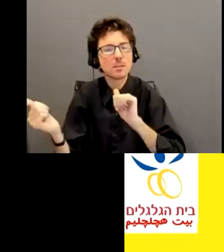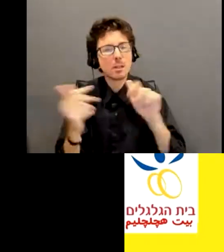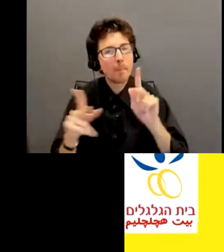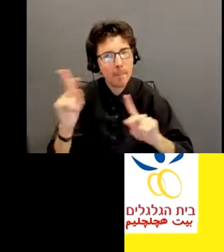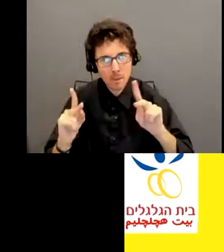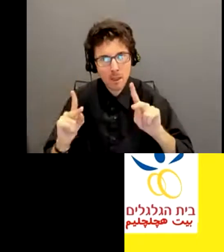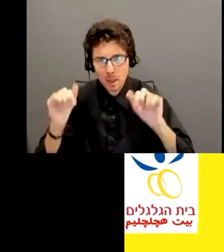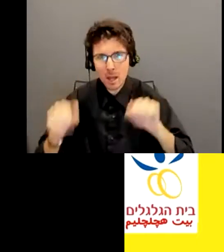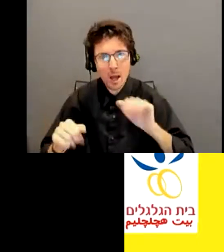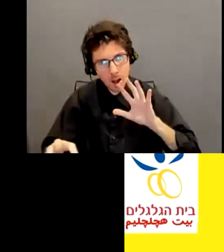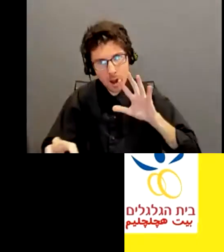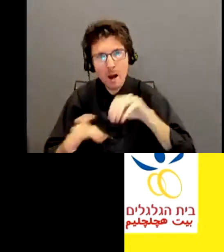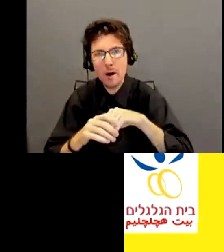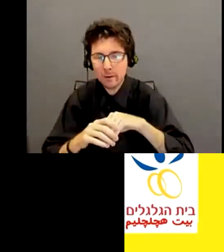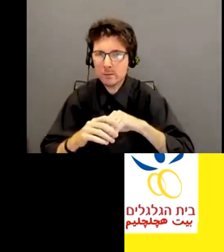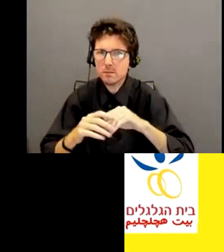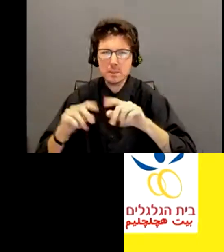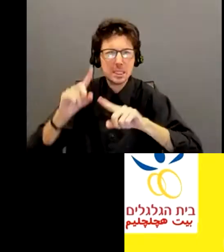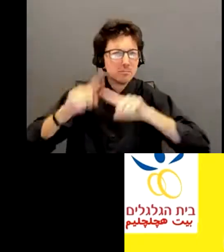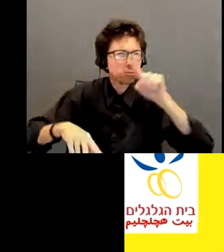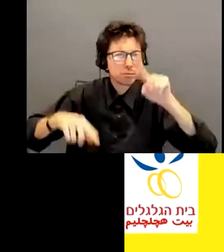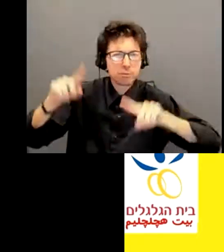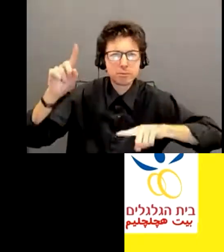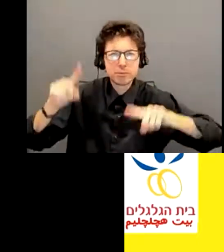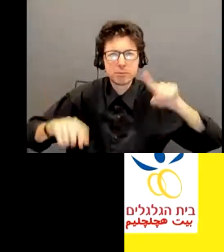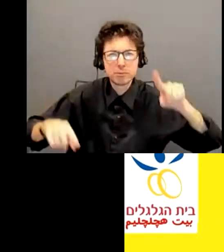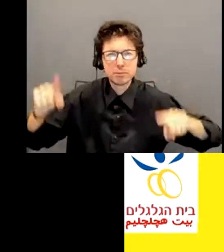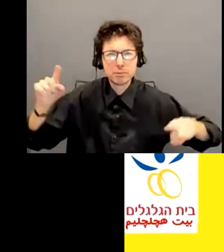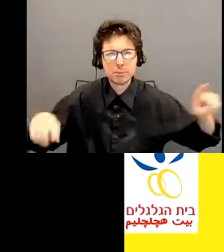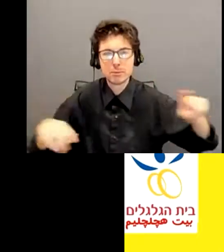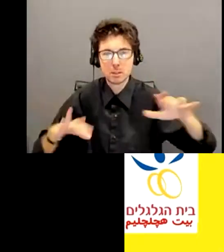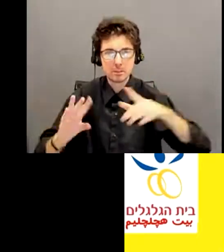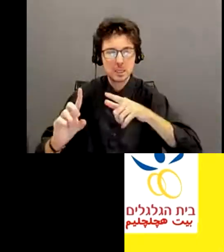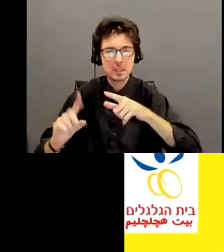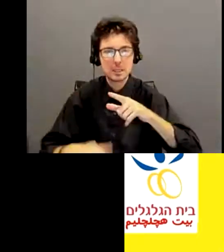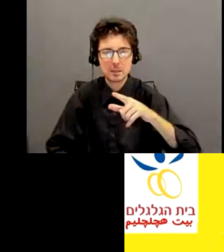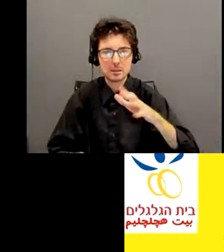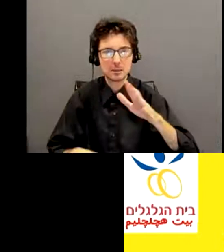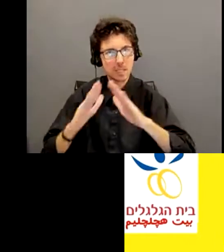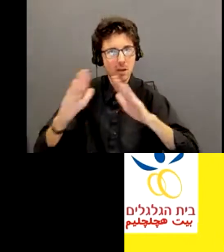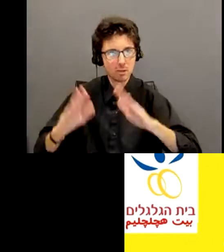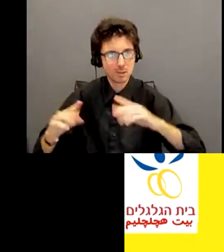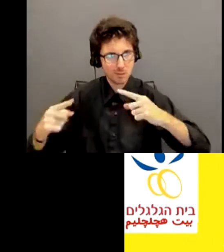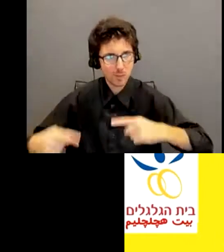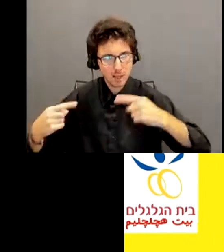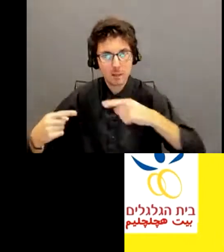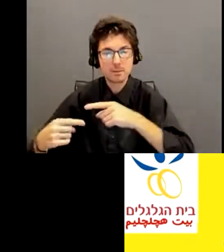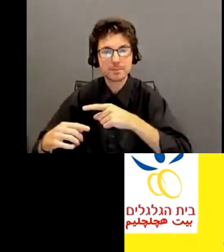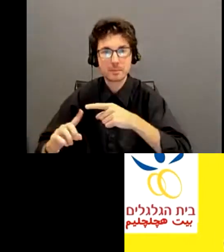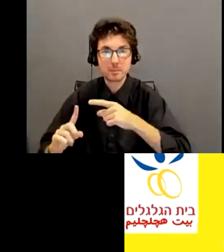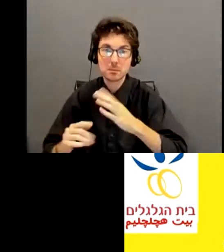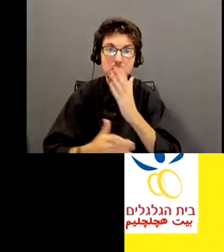because there are a lot of different kids in Beta Galgalim. Some of them are in sitting on a wheelchair like